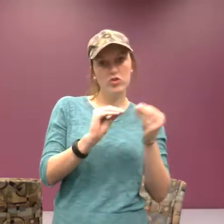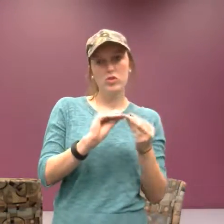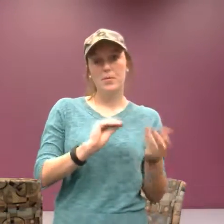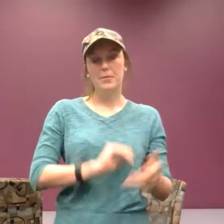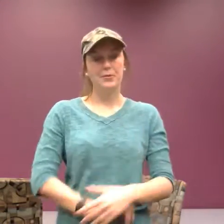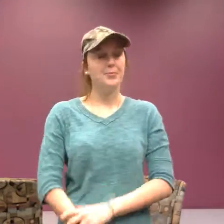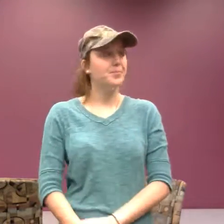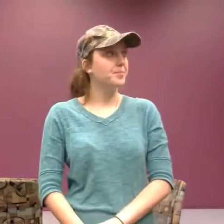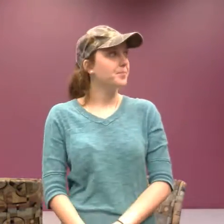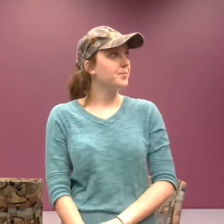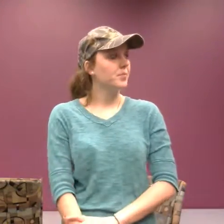number.